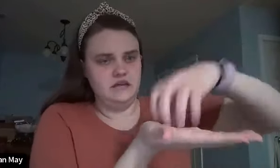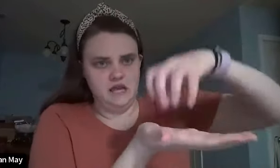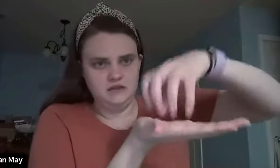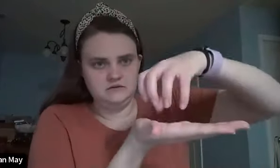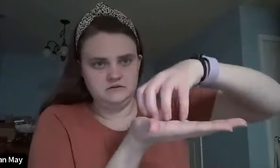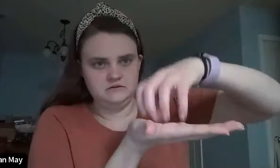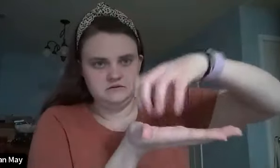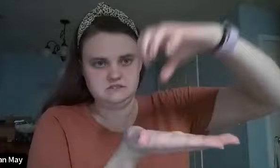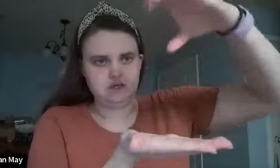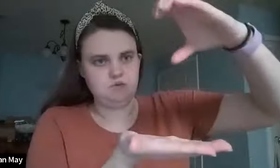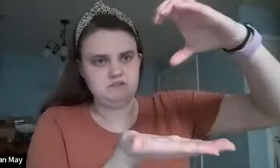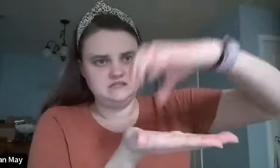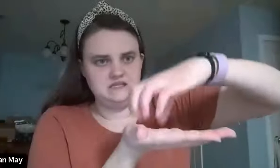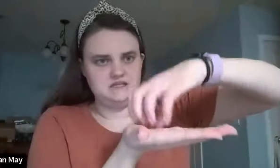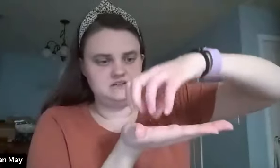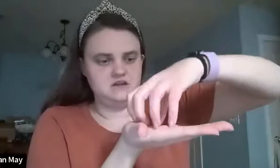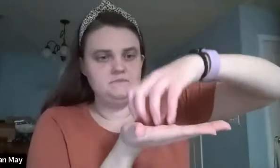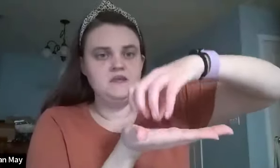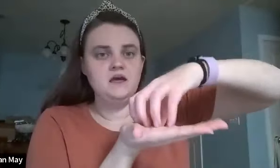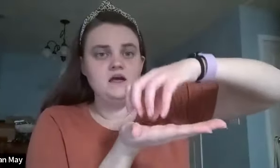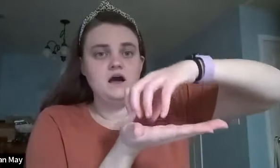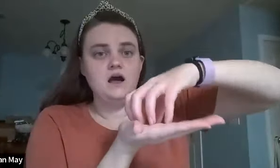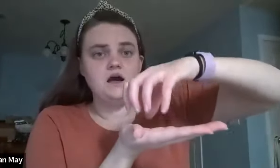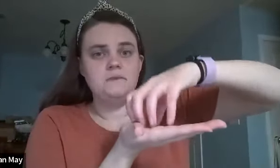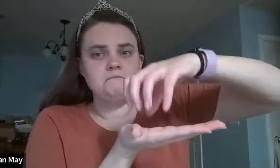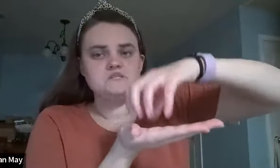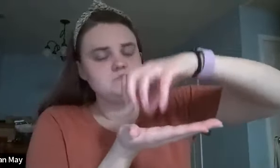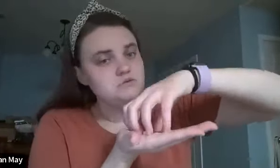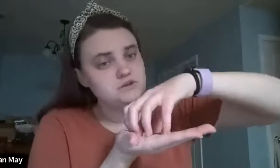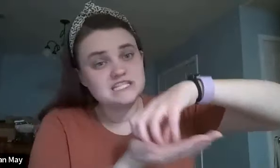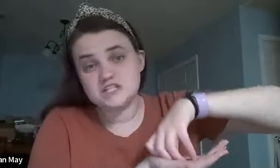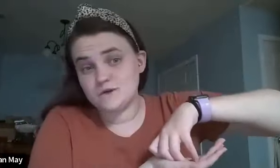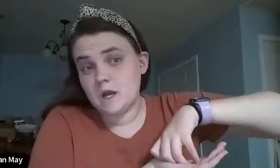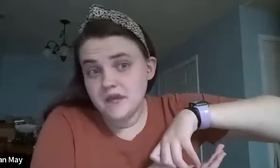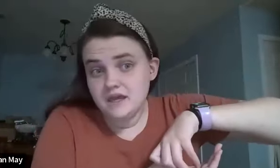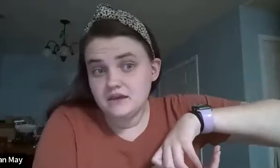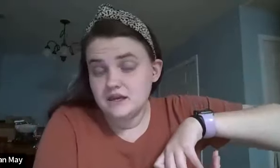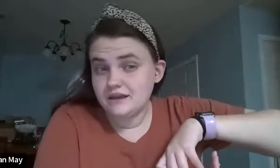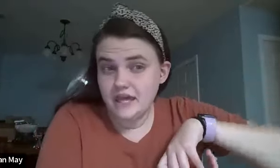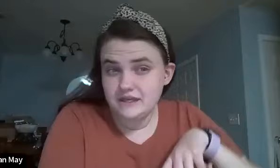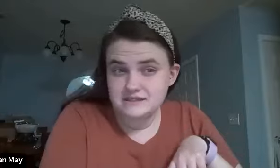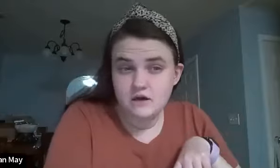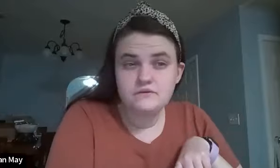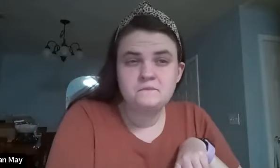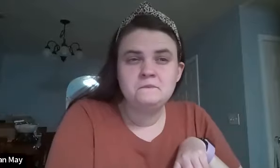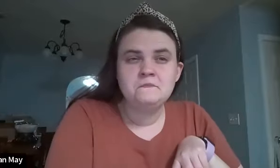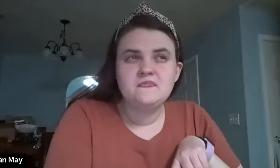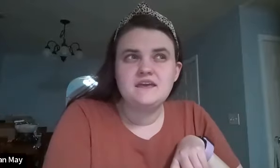cake. It's like an open C and it's on top. Some people use this just for cupcake and not cake itself.